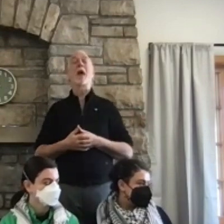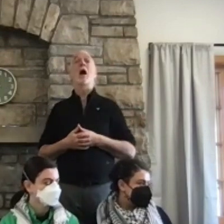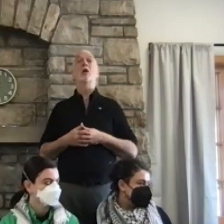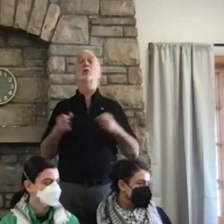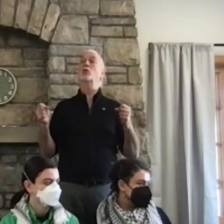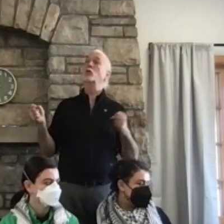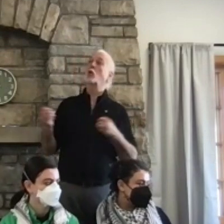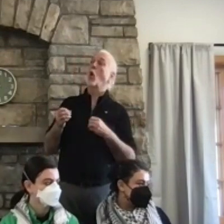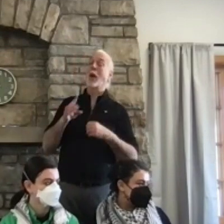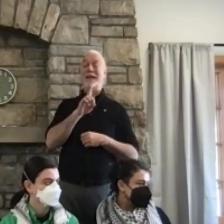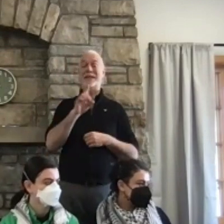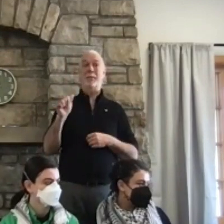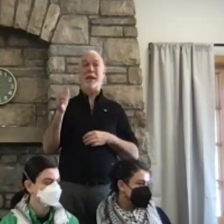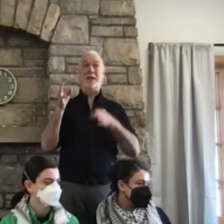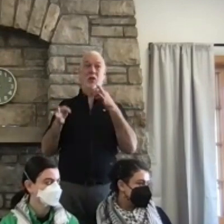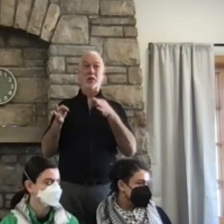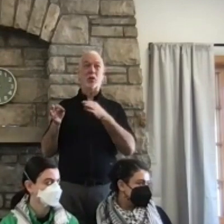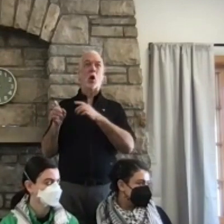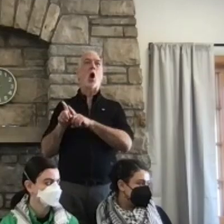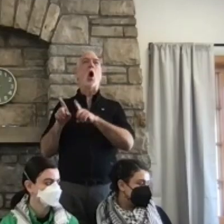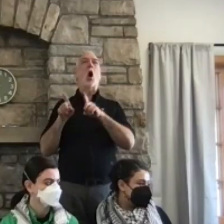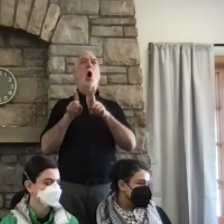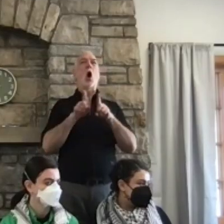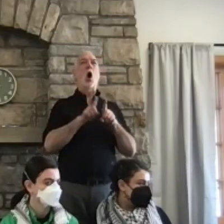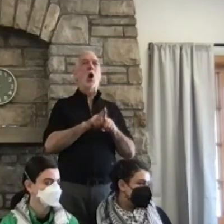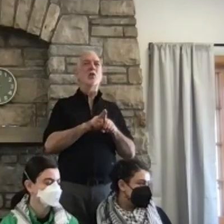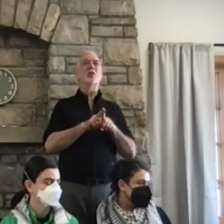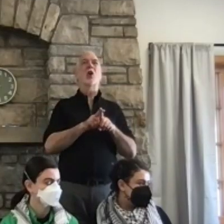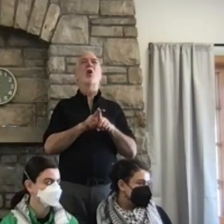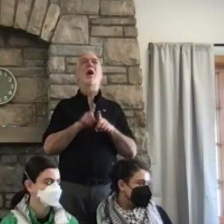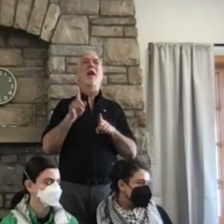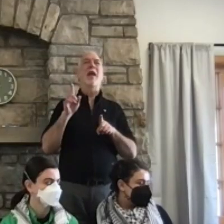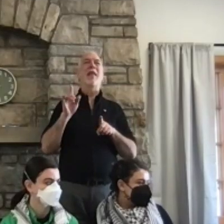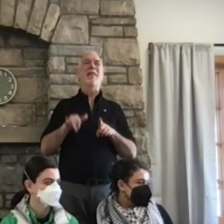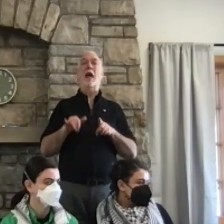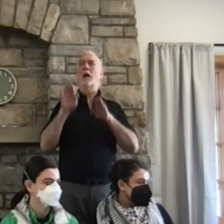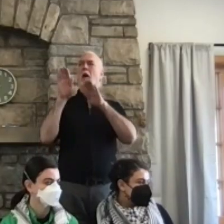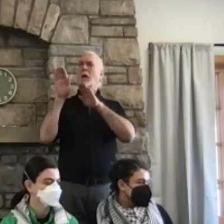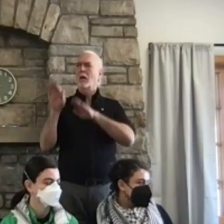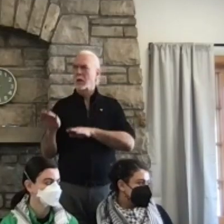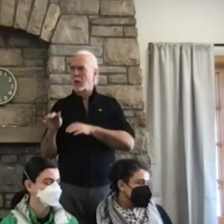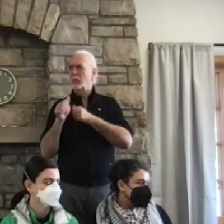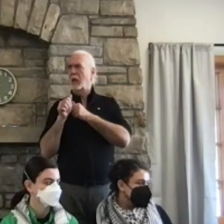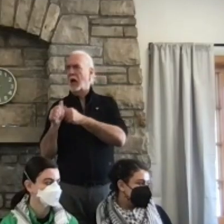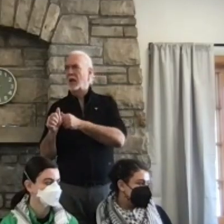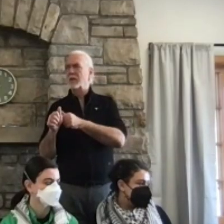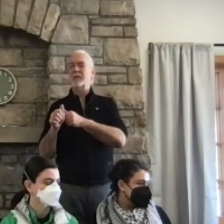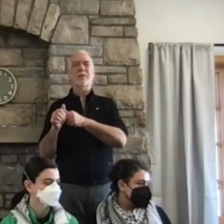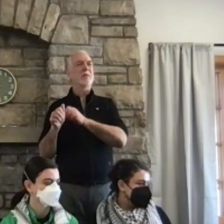So disability justice also moves beyond legal frameworks and compliance to focus on lived